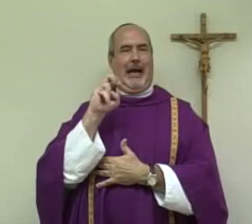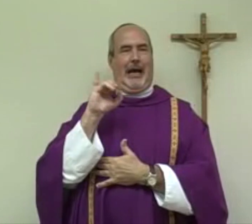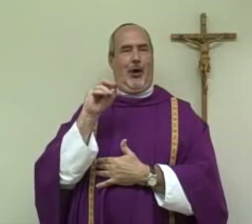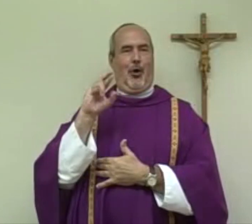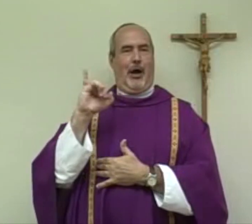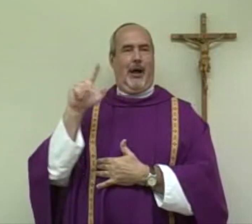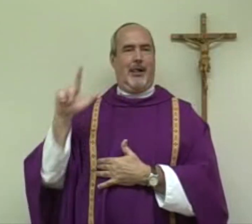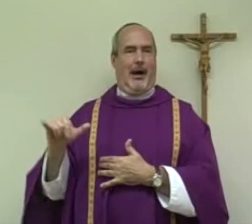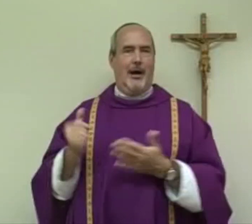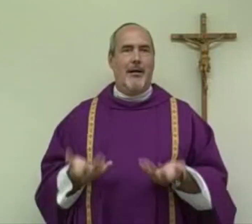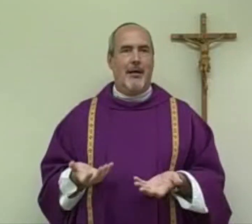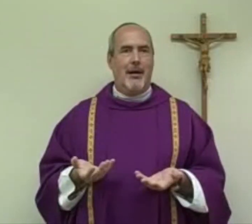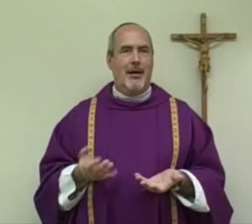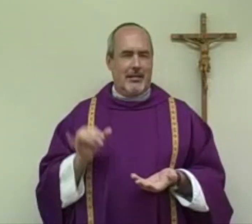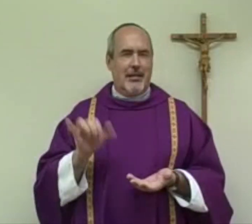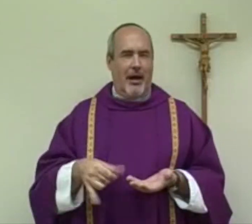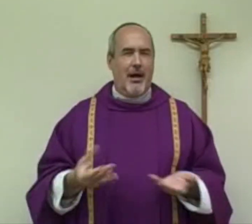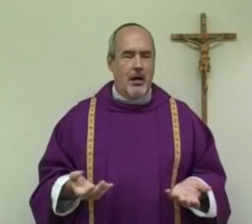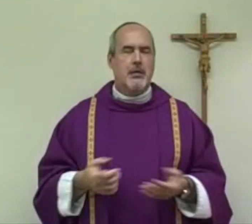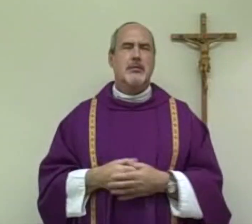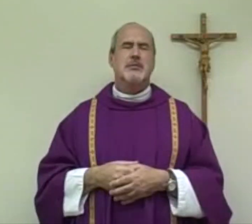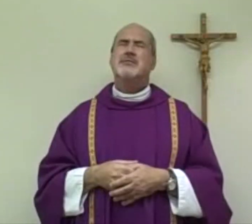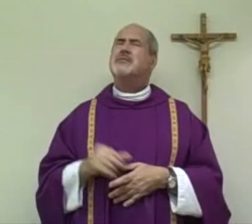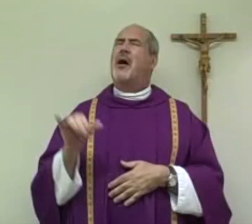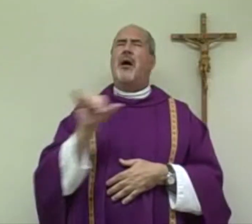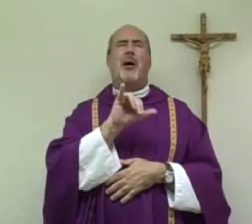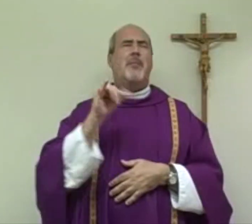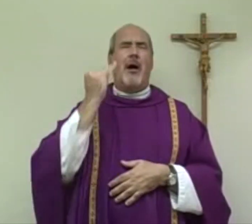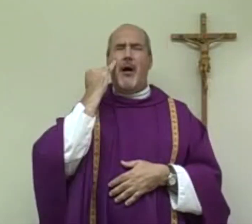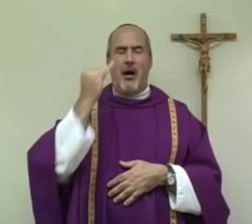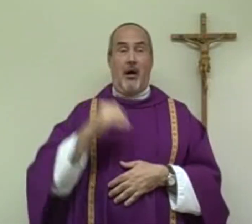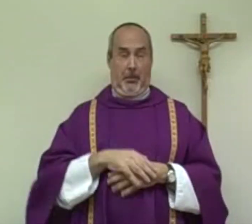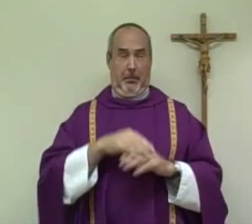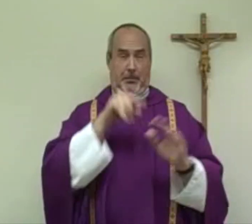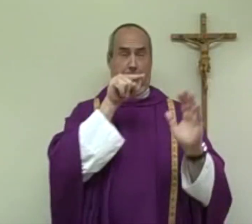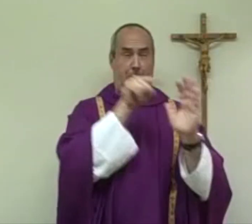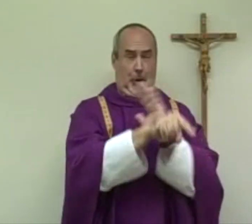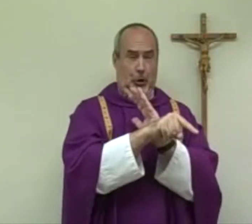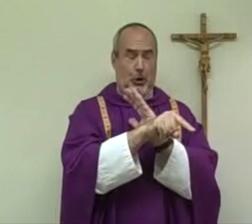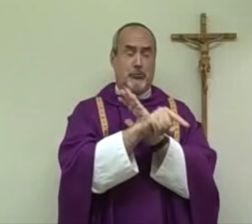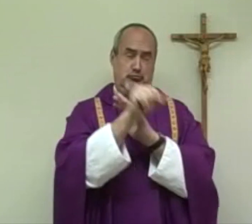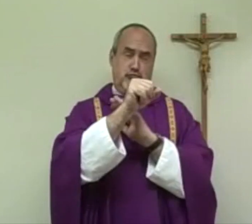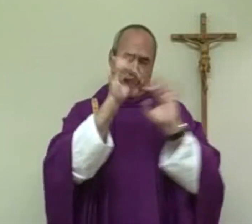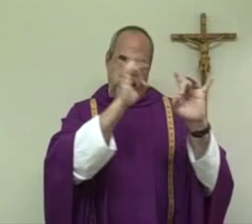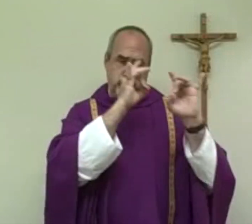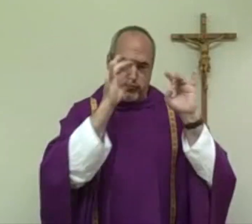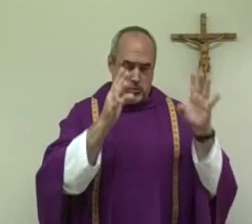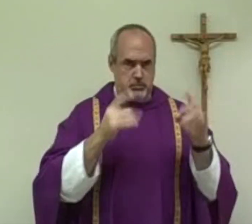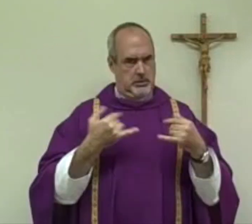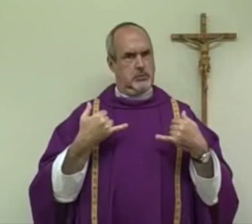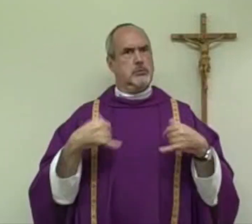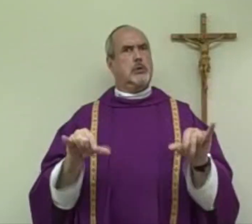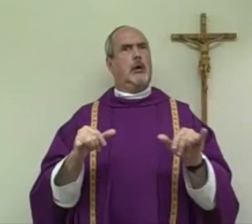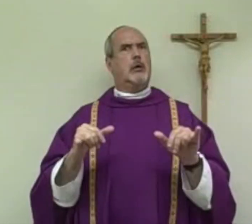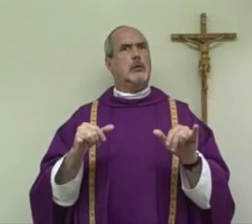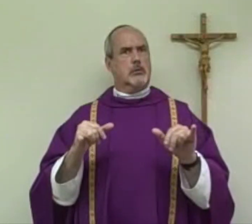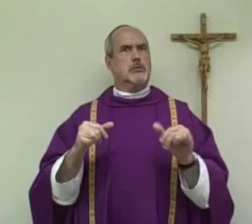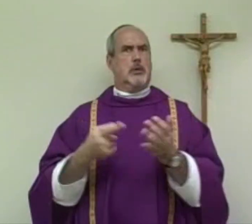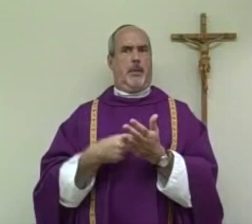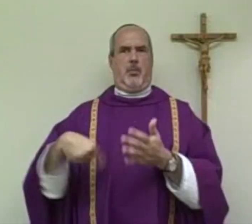So that's like we're killing them inside and spiritually. Well, so yes,